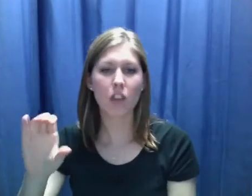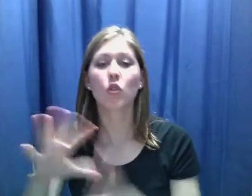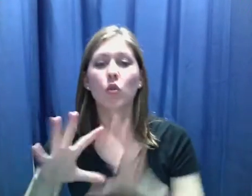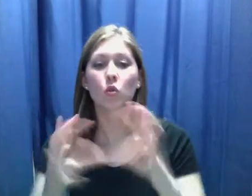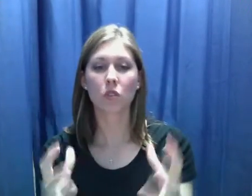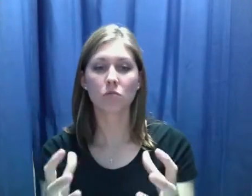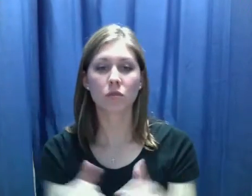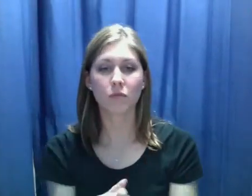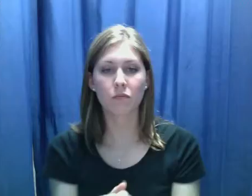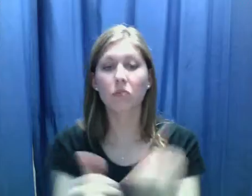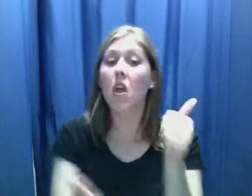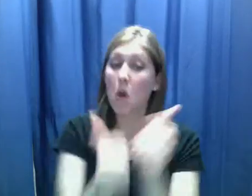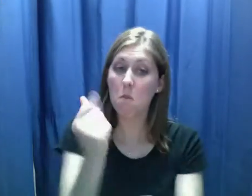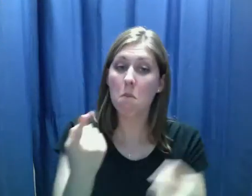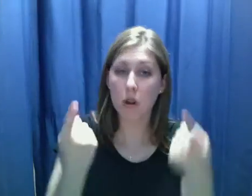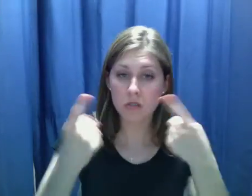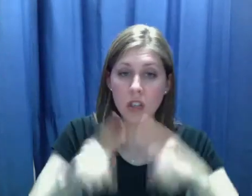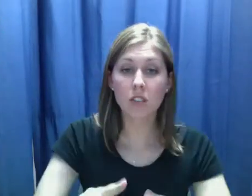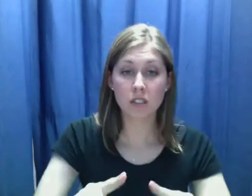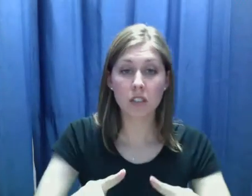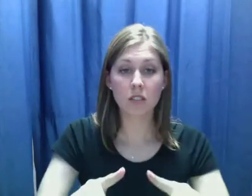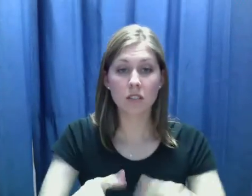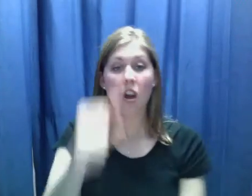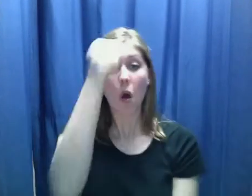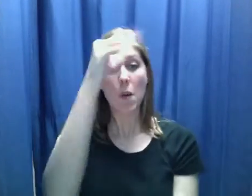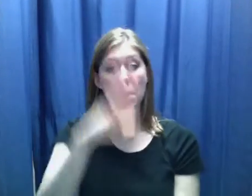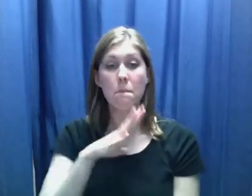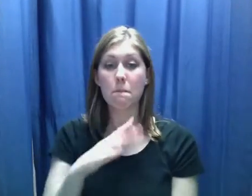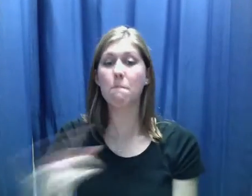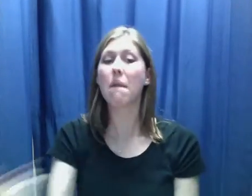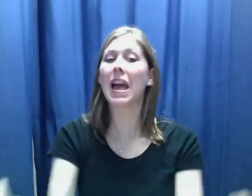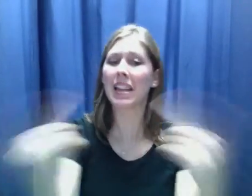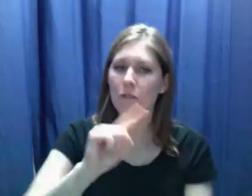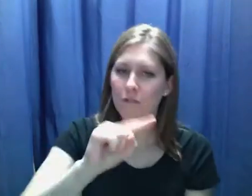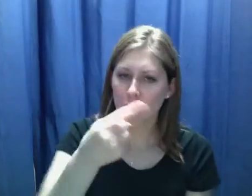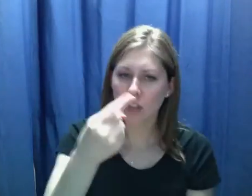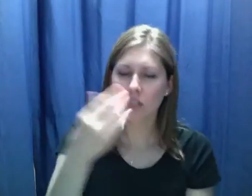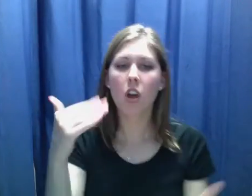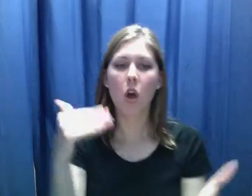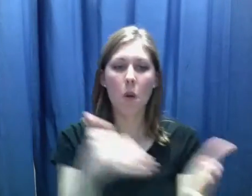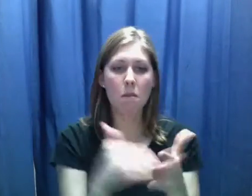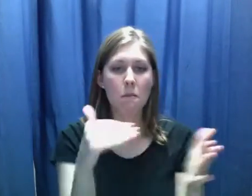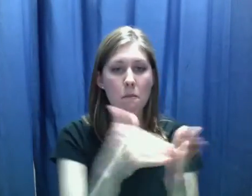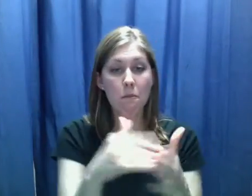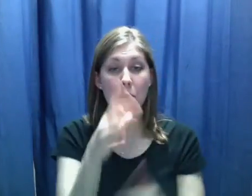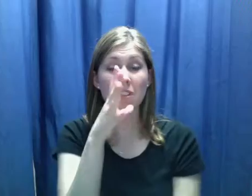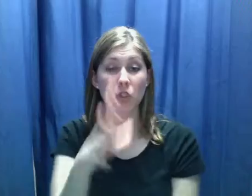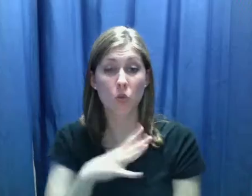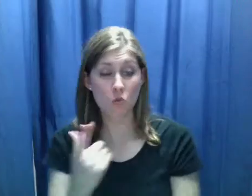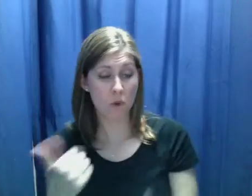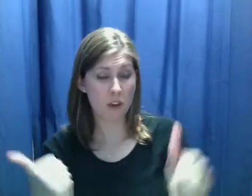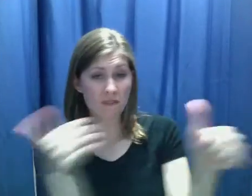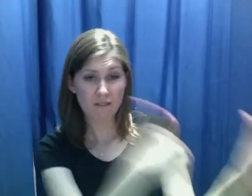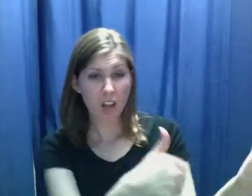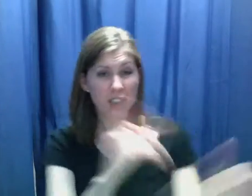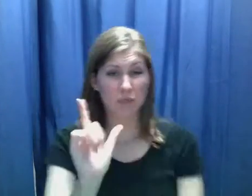In most instances, men came first, and millions of women followed sometime later, bringing their children with